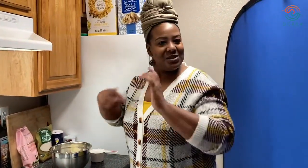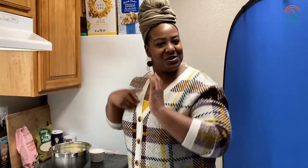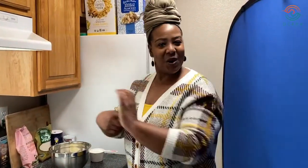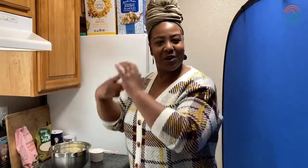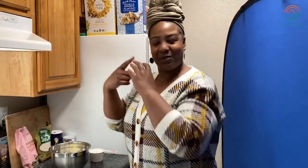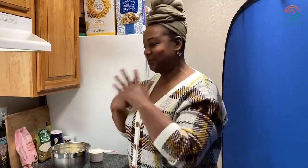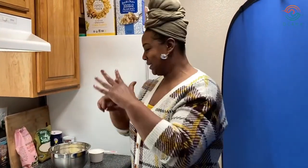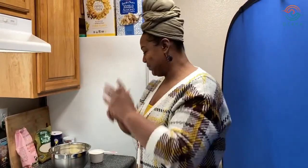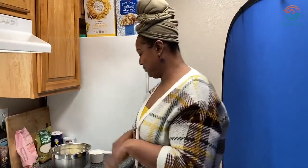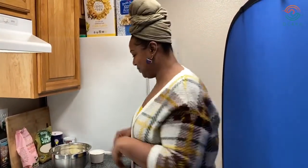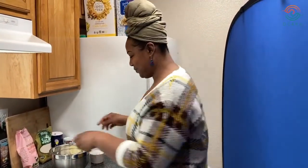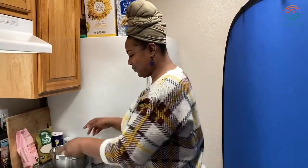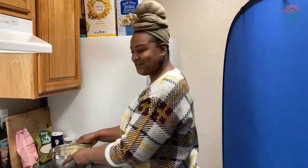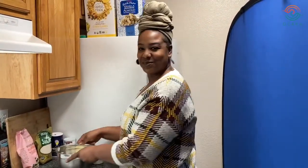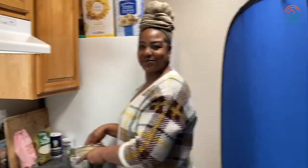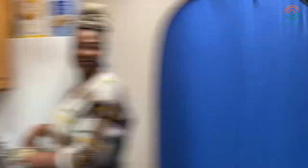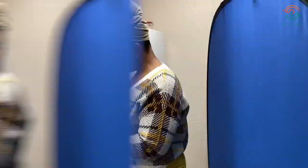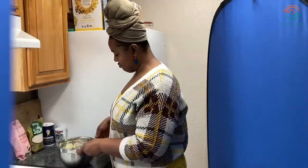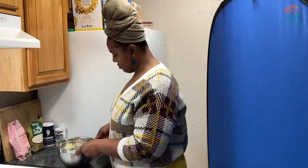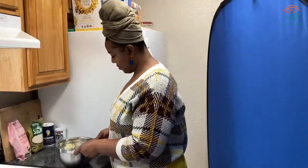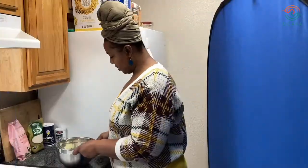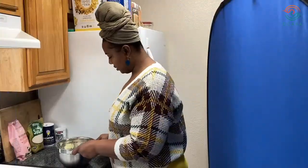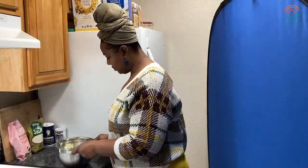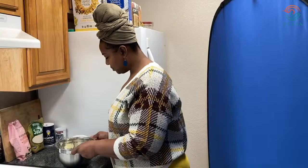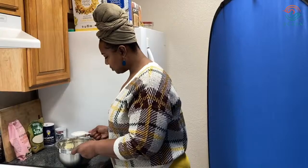Now I'll go ahead and show you how to do it.